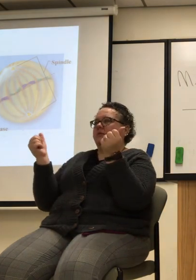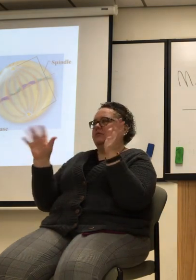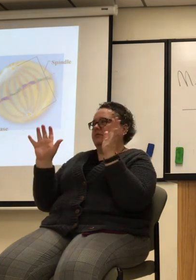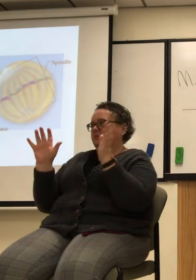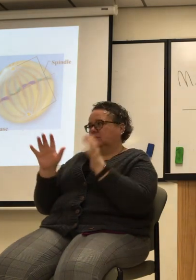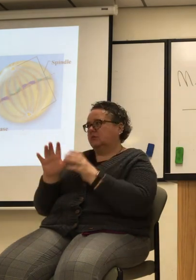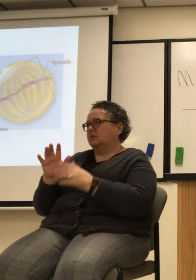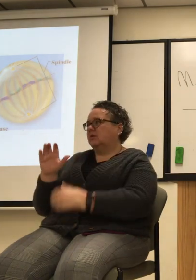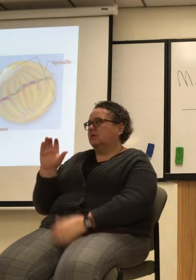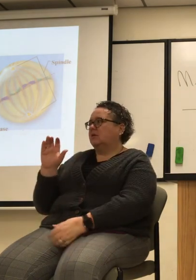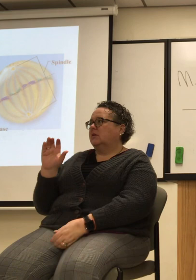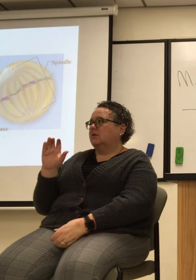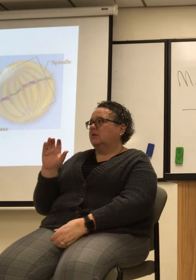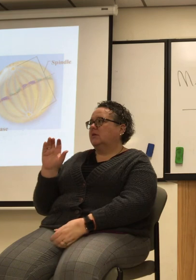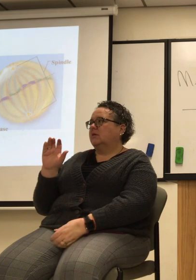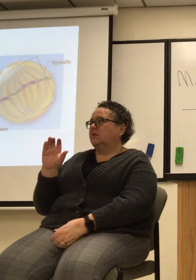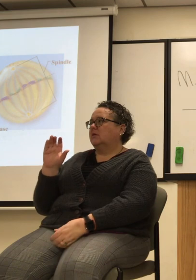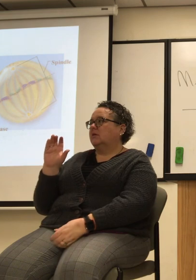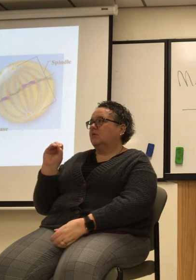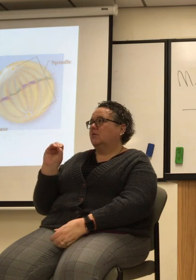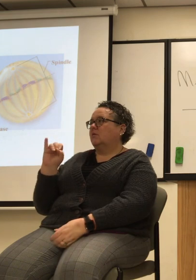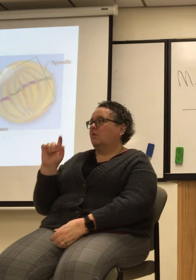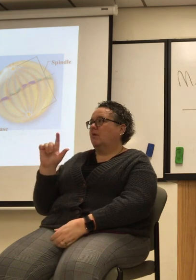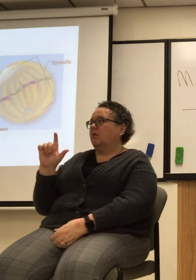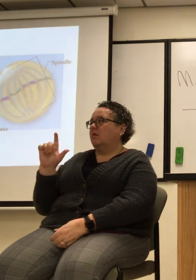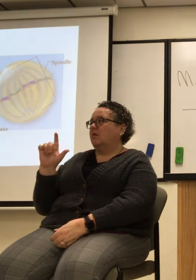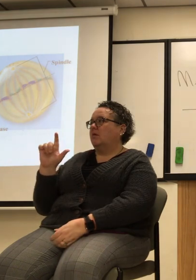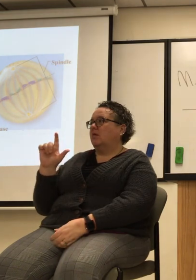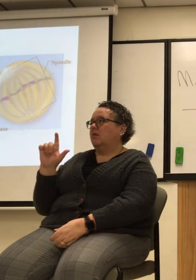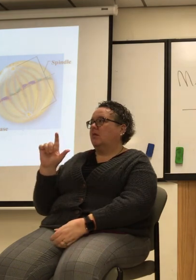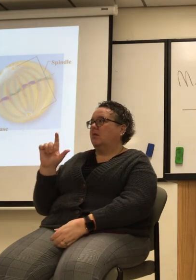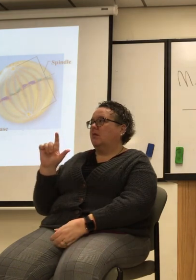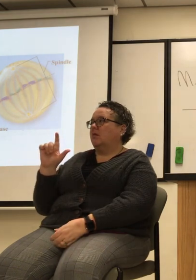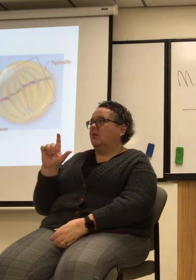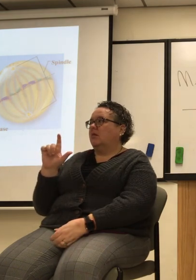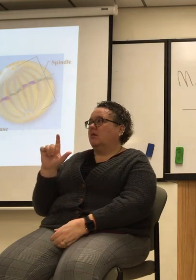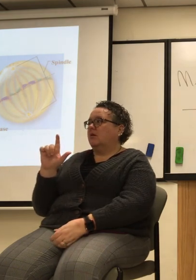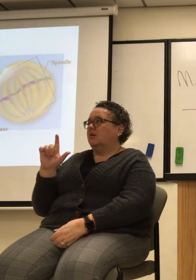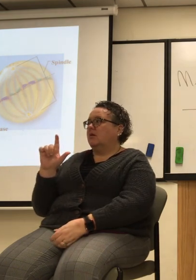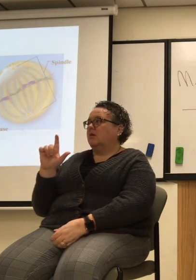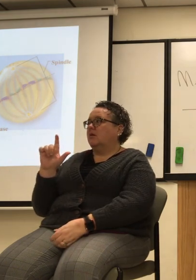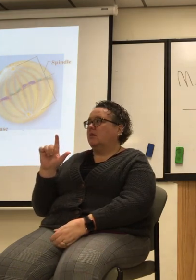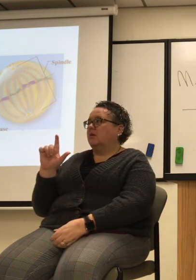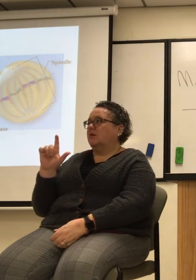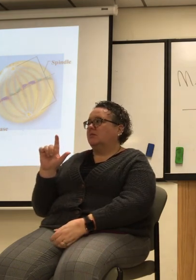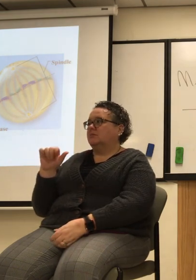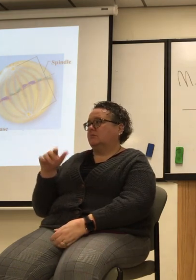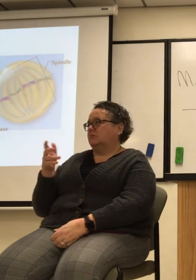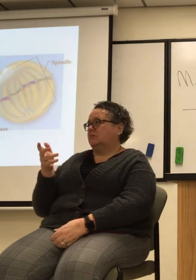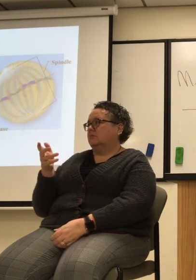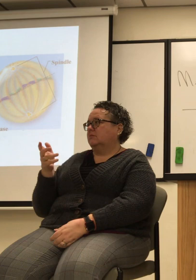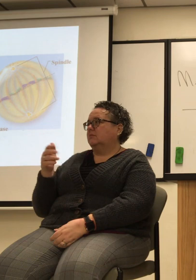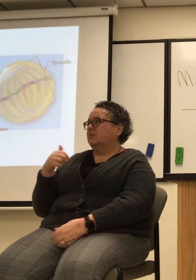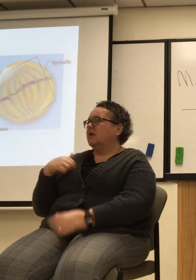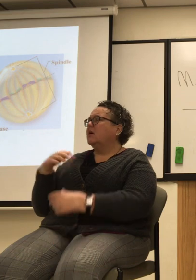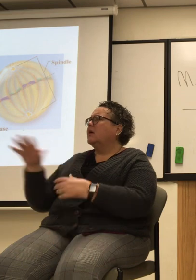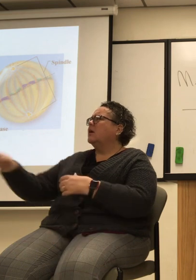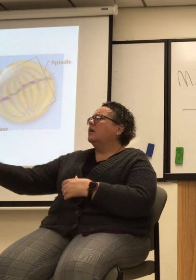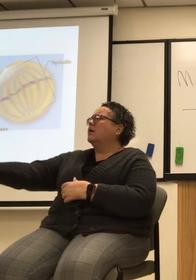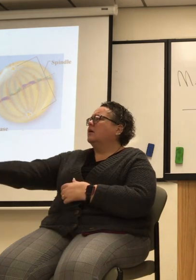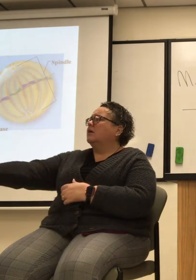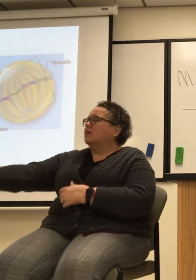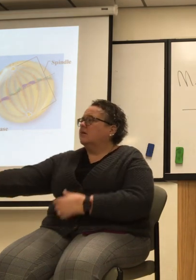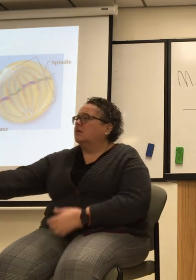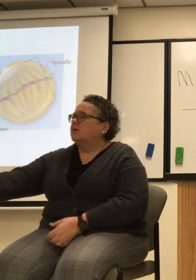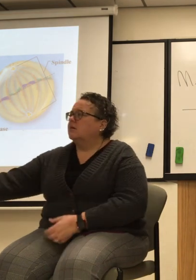Gone. And you just see that big spindle in the cell. And what you see is that all of the homologous chromosomes are aligned at the what's called